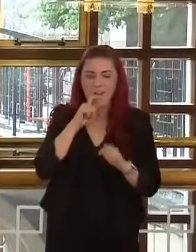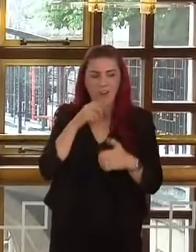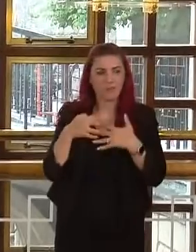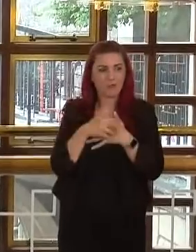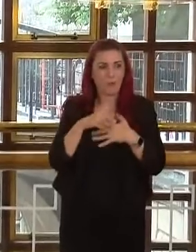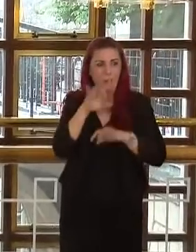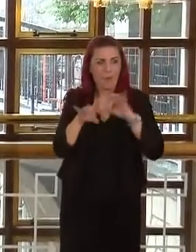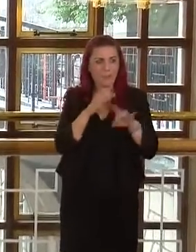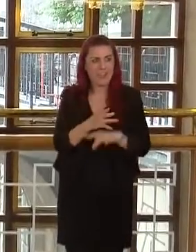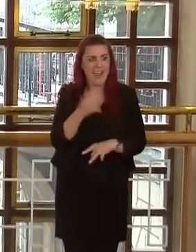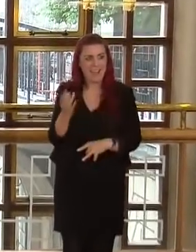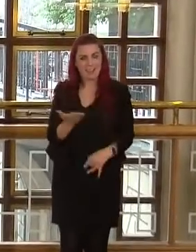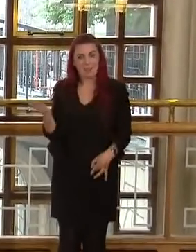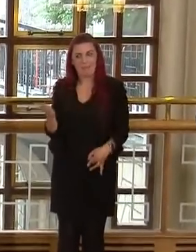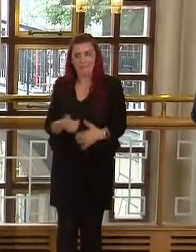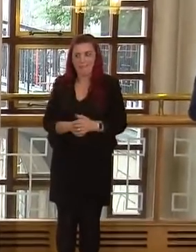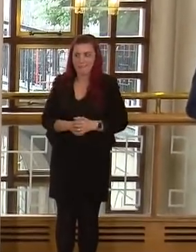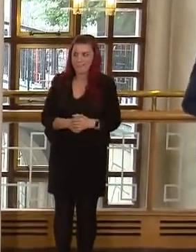say.